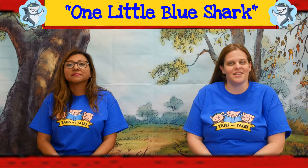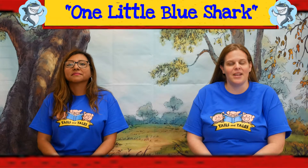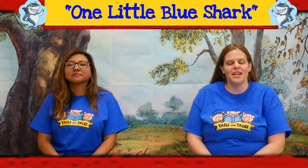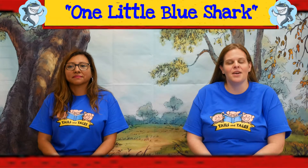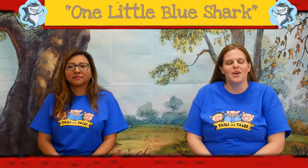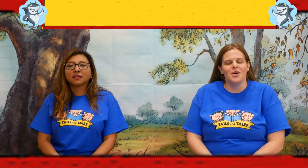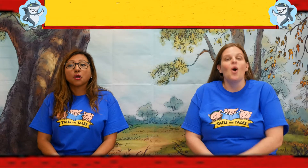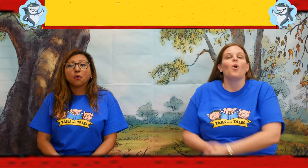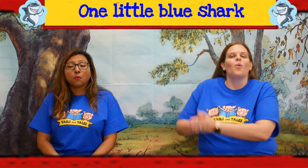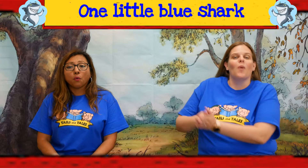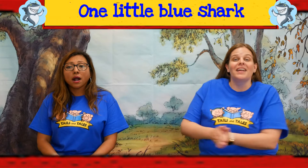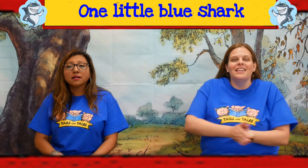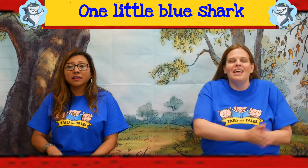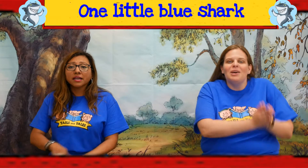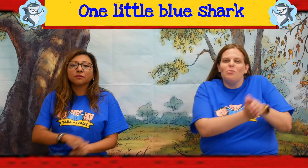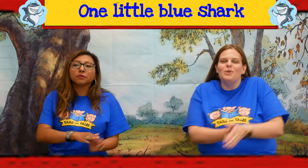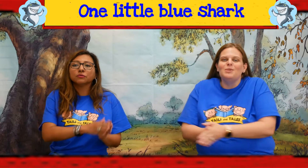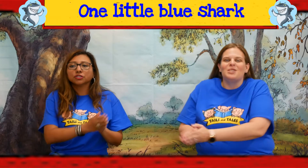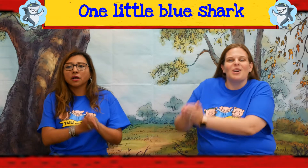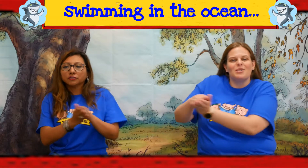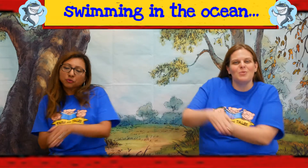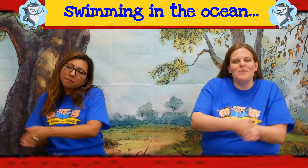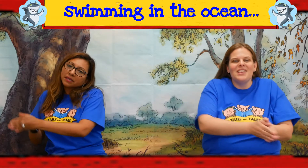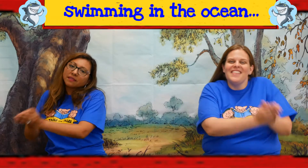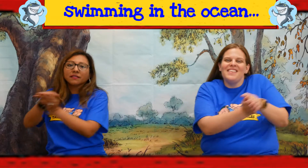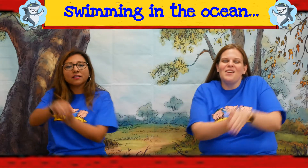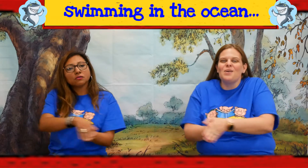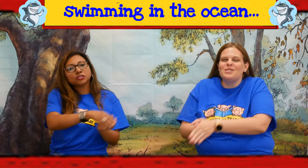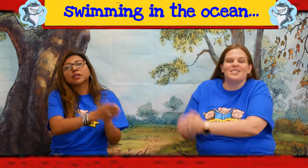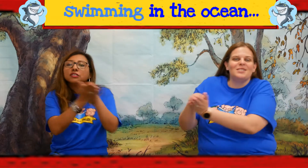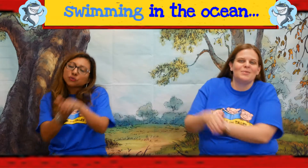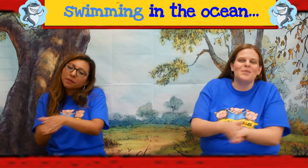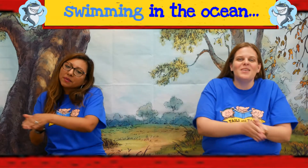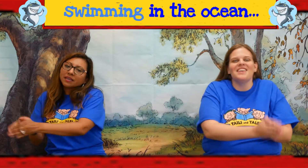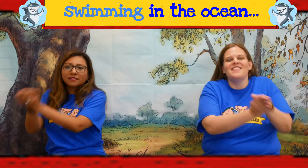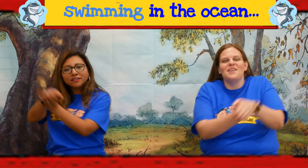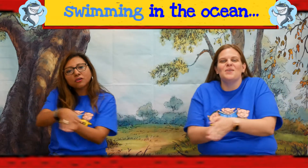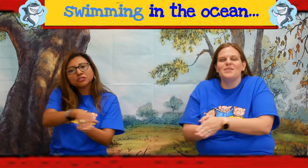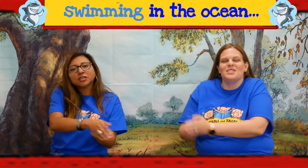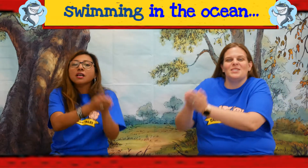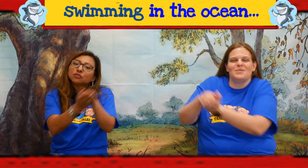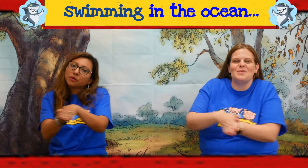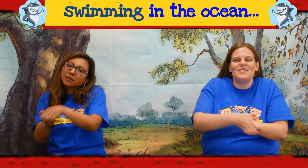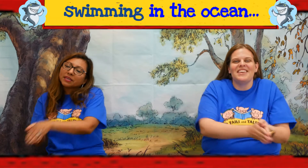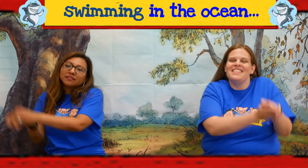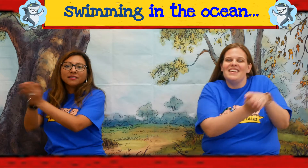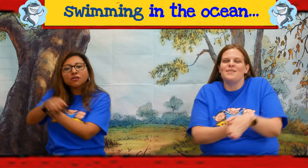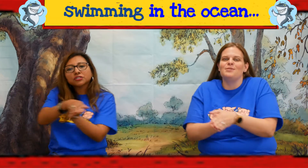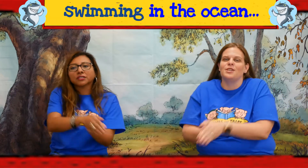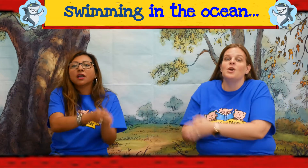Ready? One little blue shark swimming in the ocean, swimming in the ocean, swimming in the ocean.